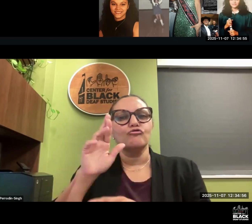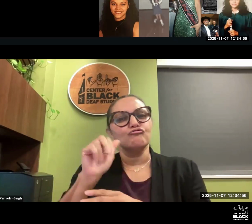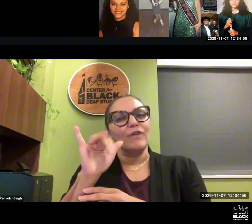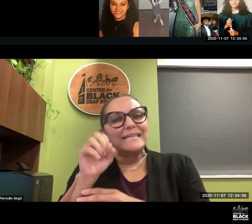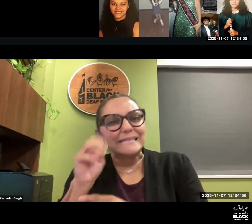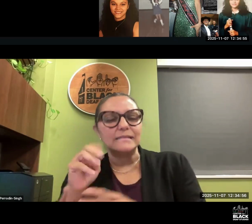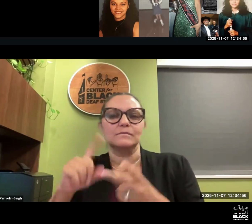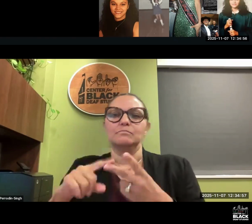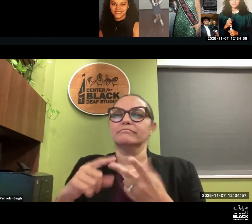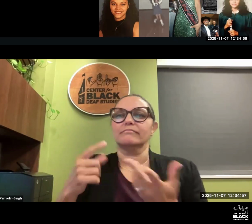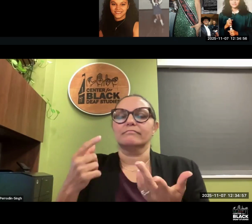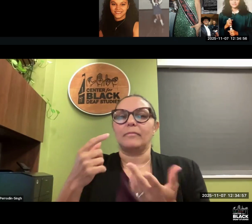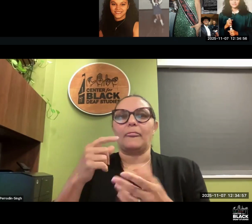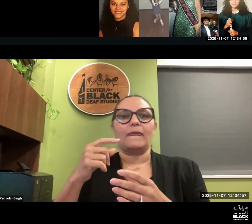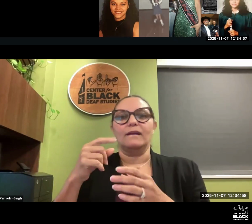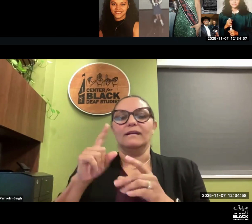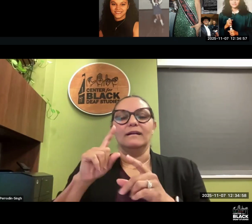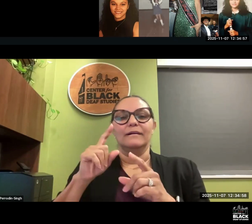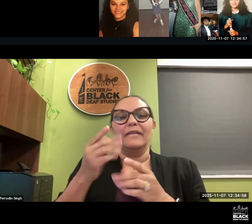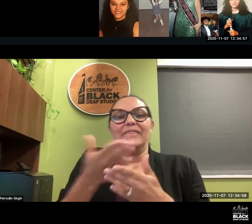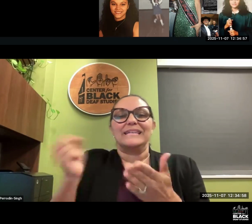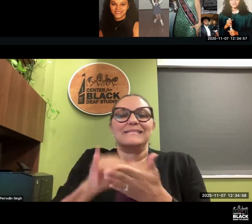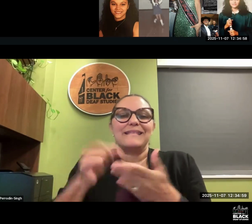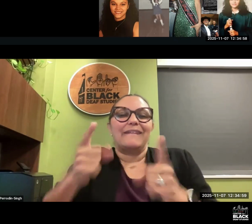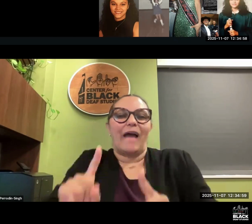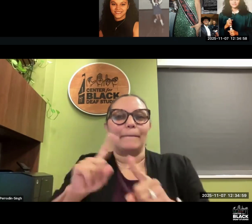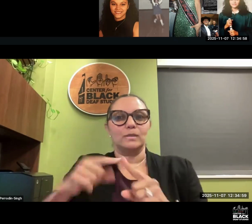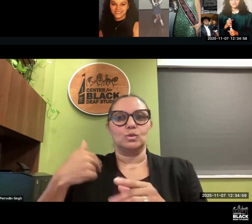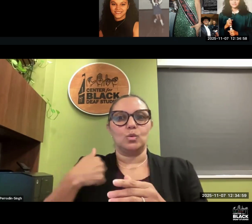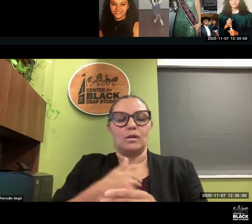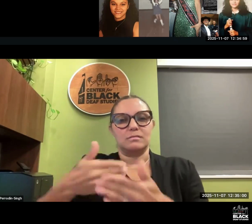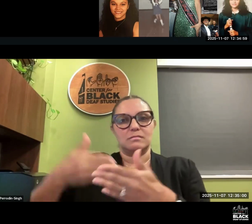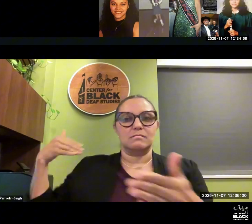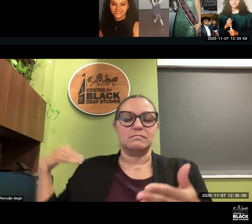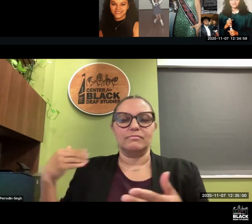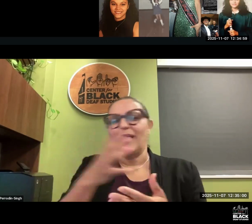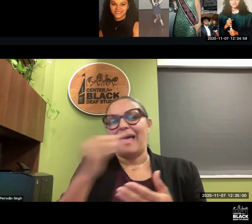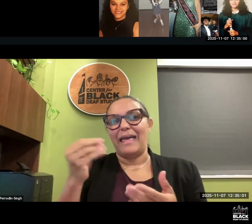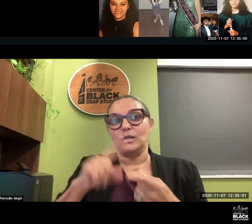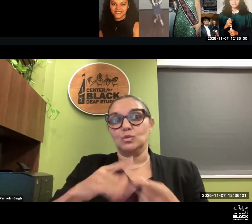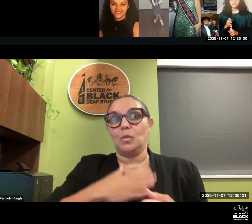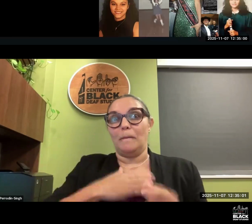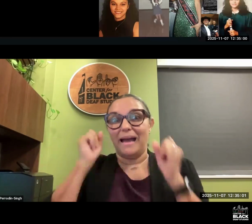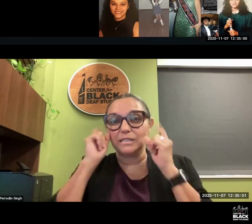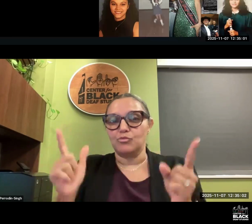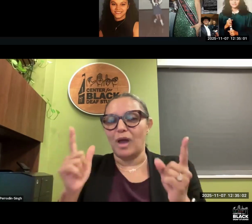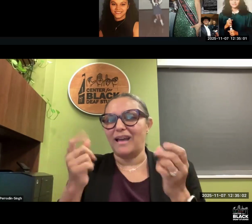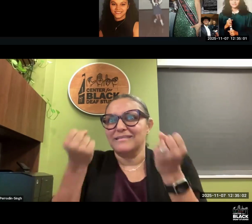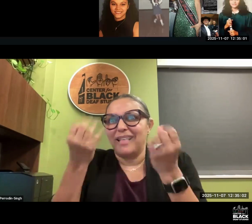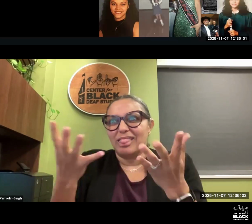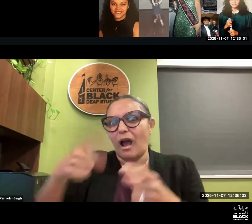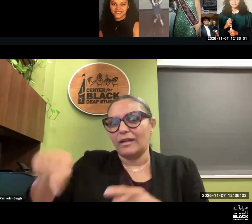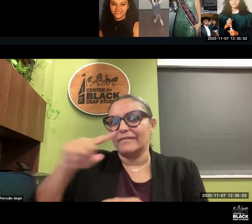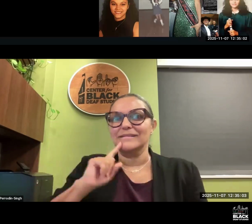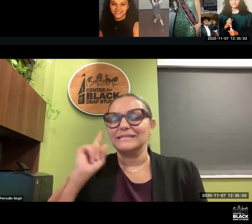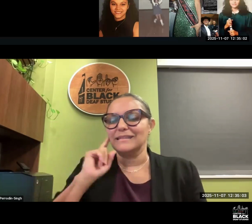incidental knowledge or that access to other things that others may have. And so to